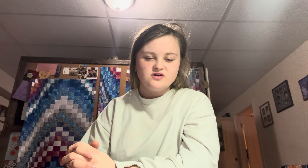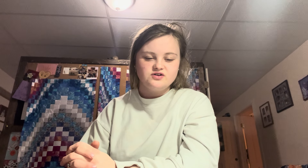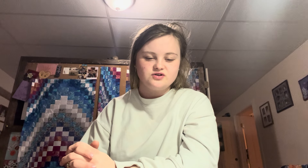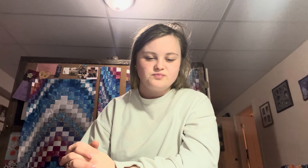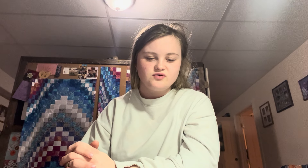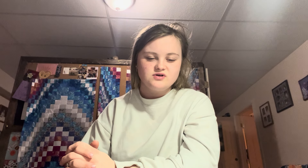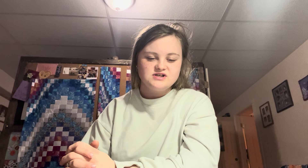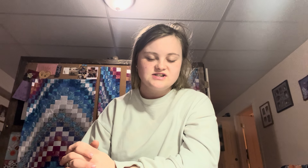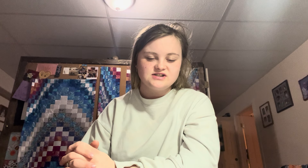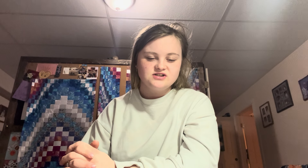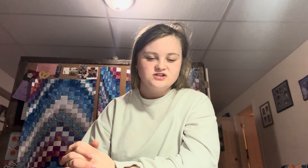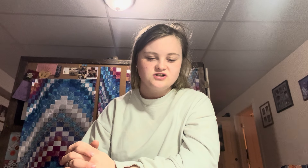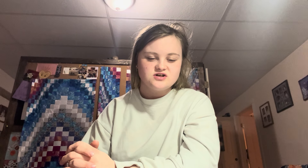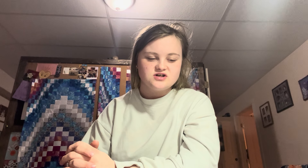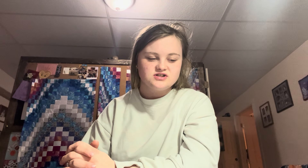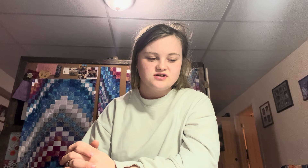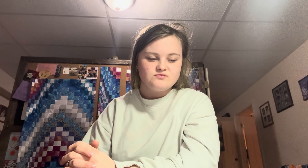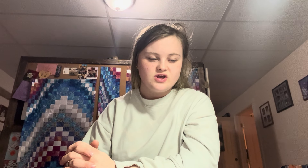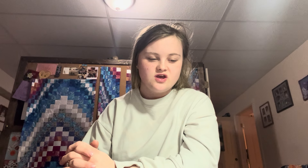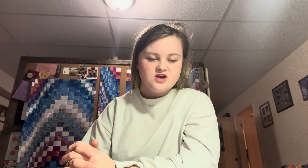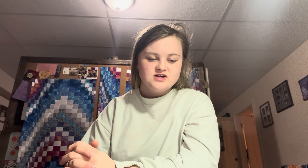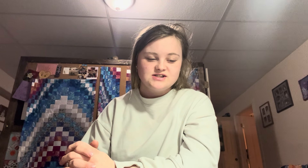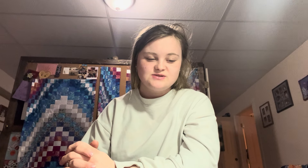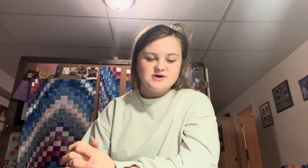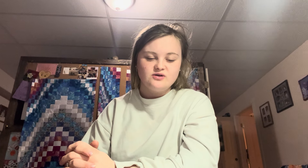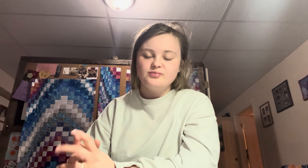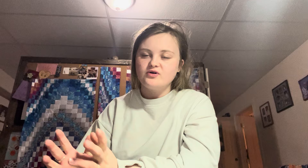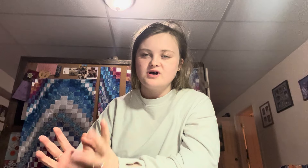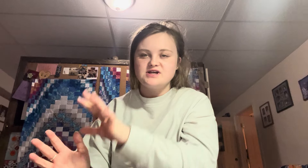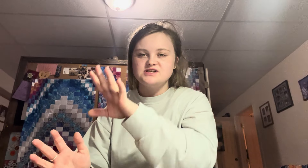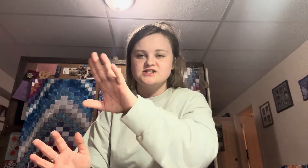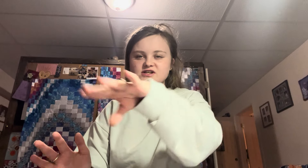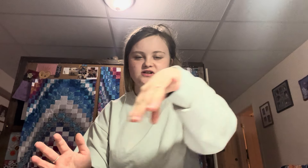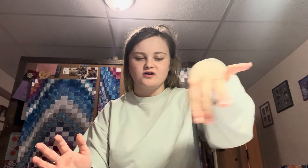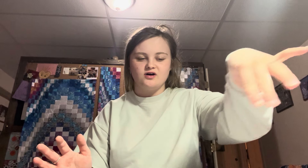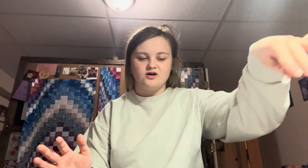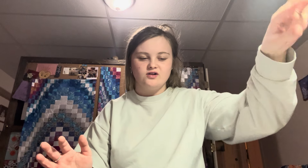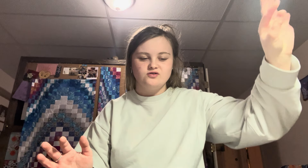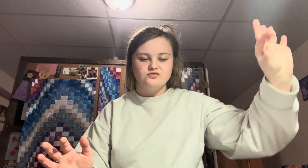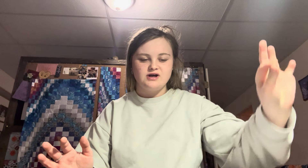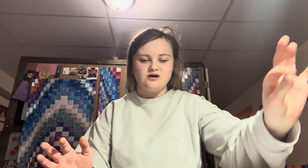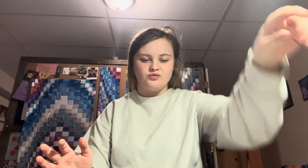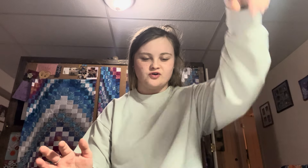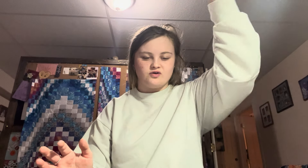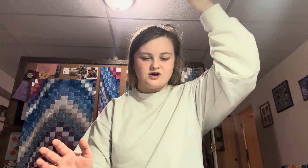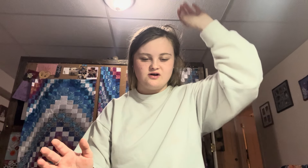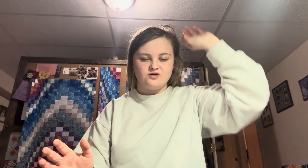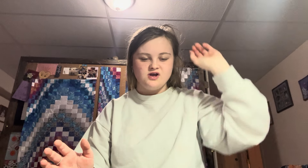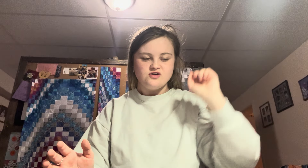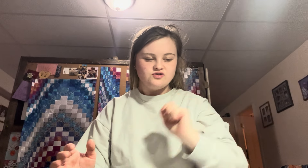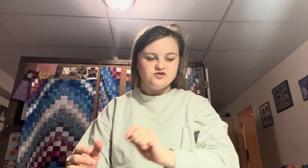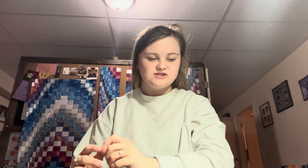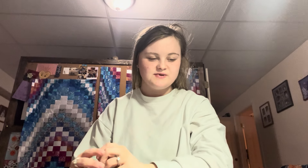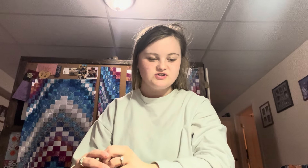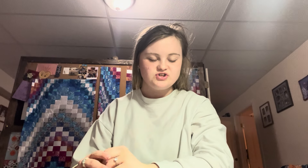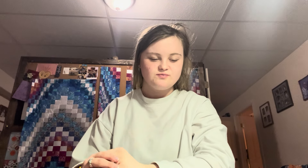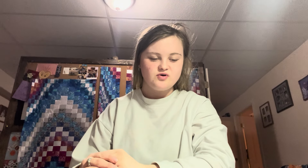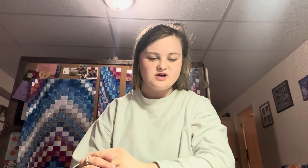your poison onto me. Spilled poison all around the ground. You spilled your